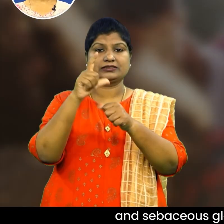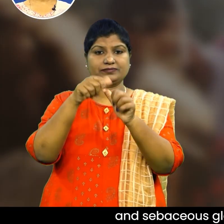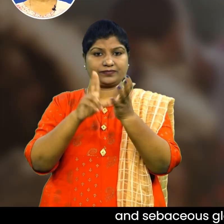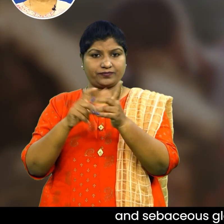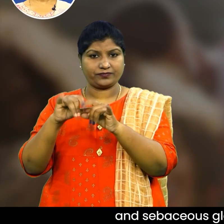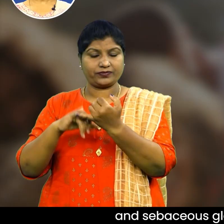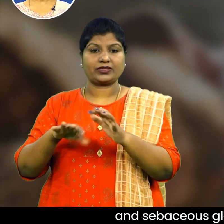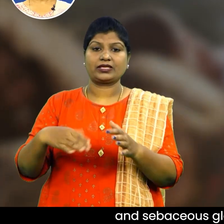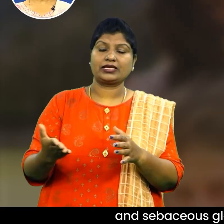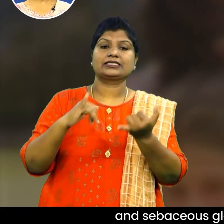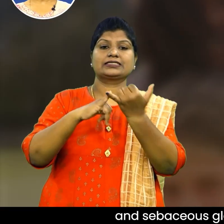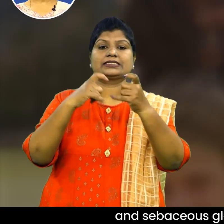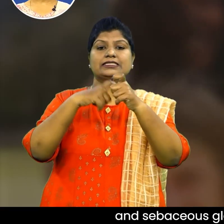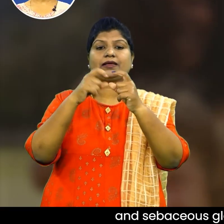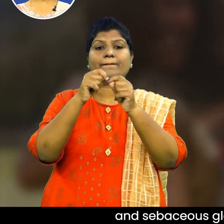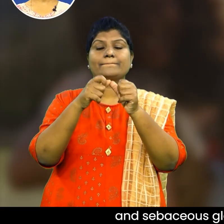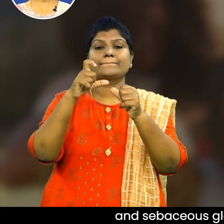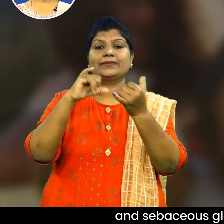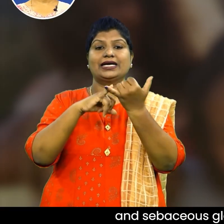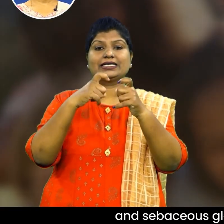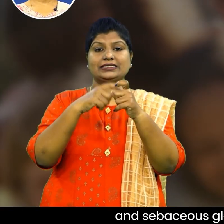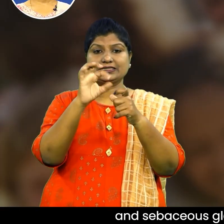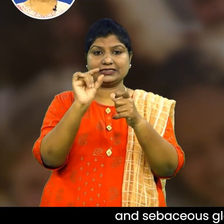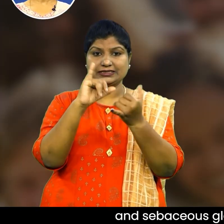glands, that is oil glands,